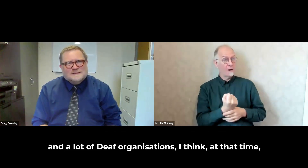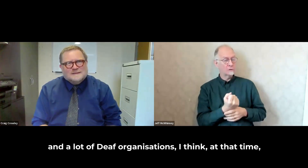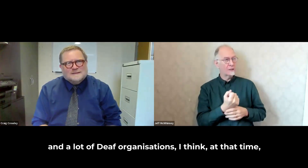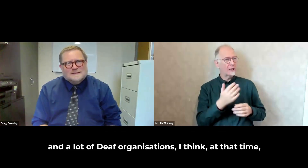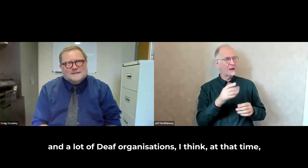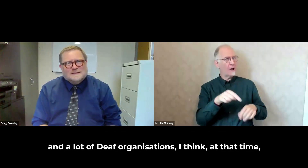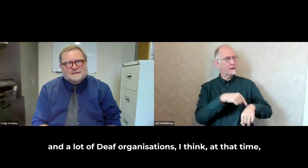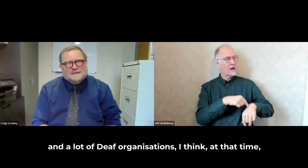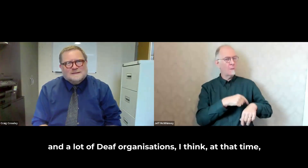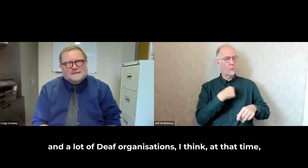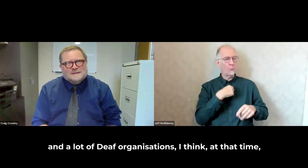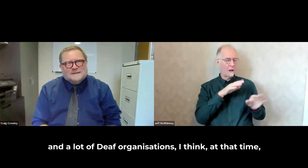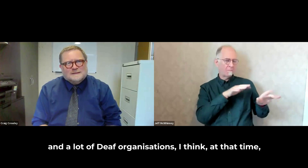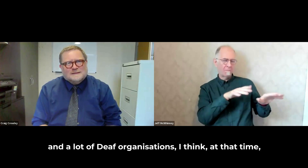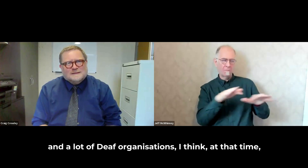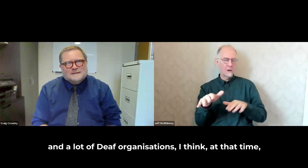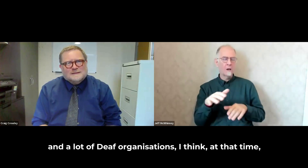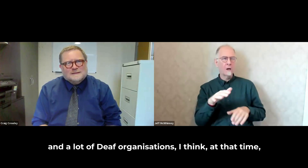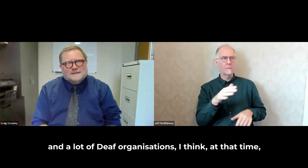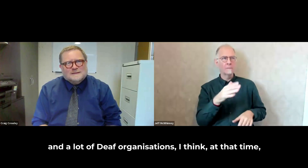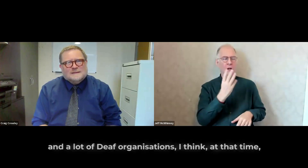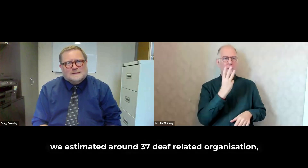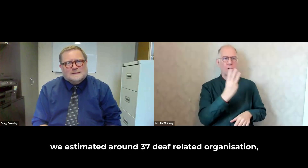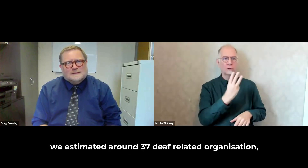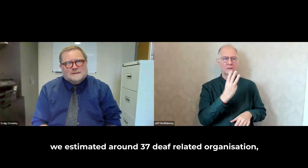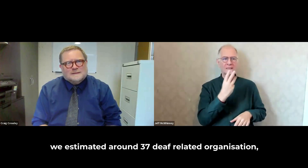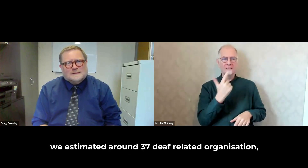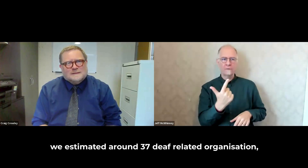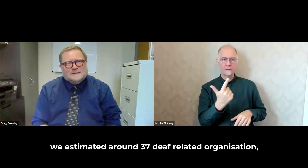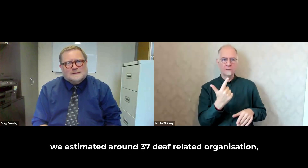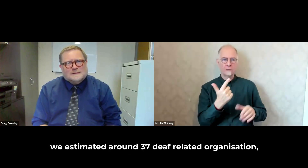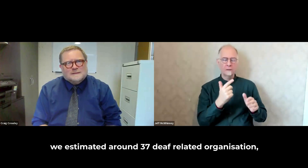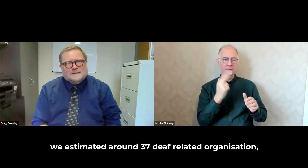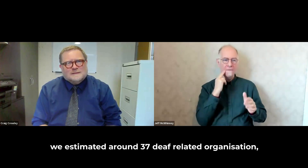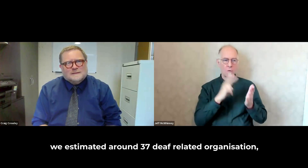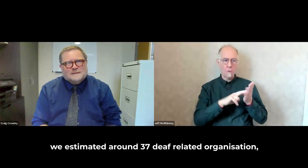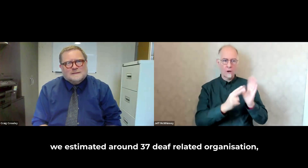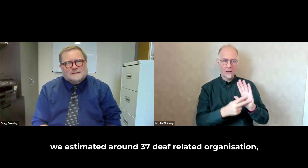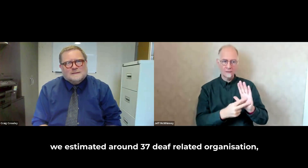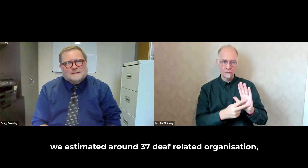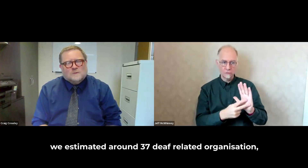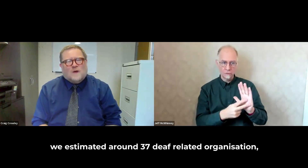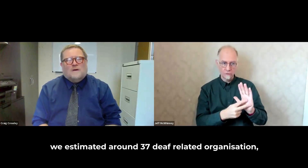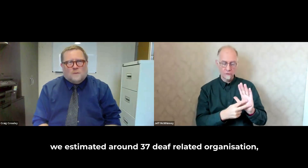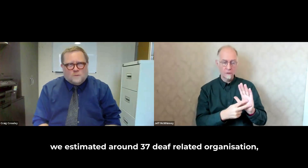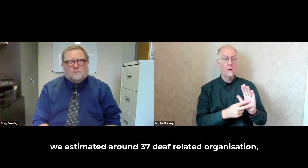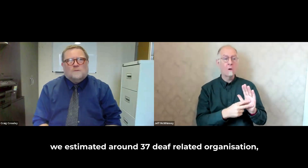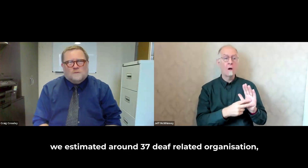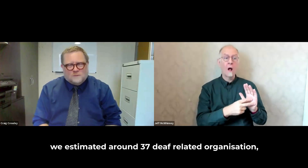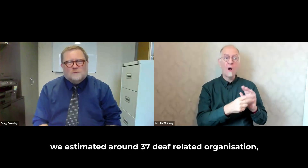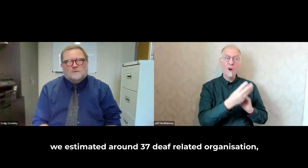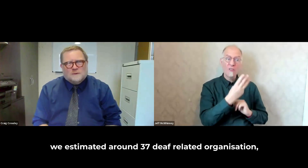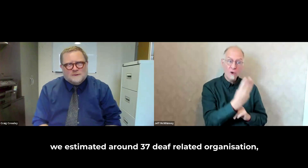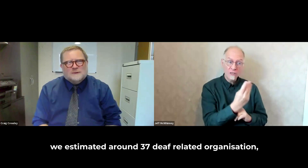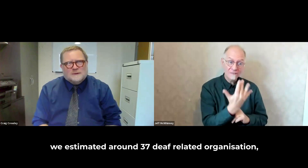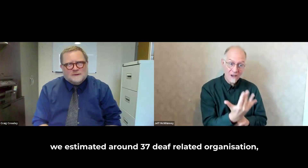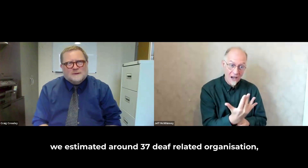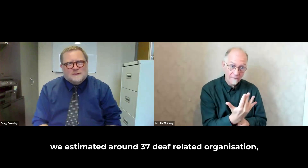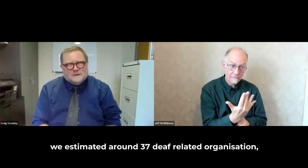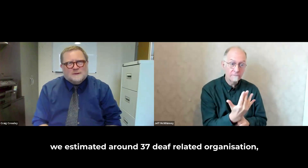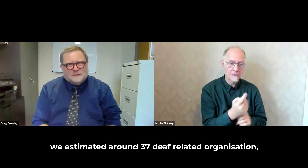of deaf organizations. I think at that time, we estimated around 37